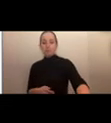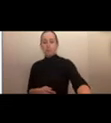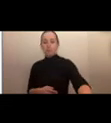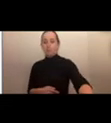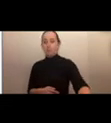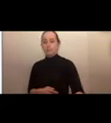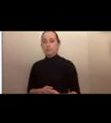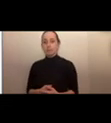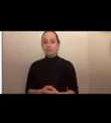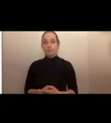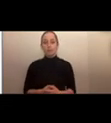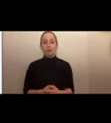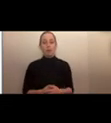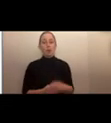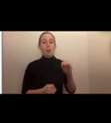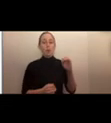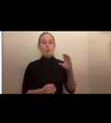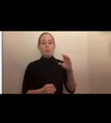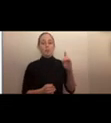Women are shown to have more anxiety.